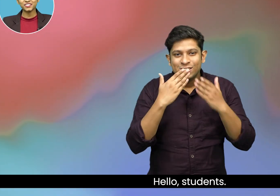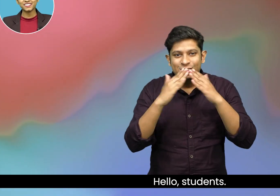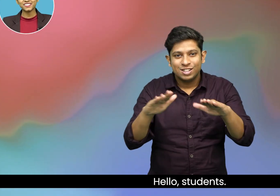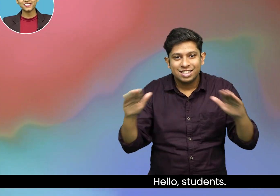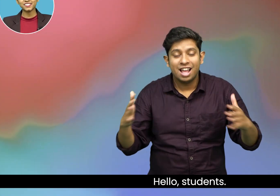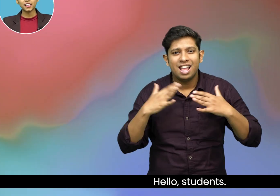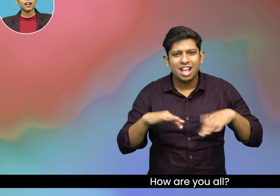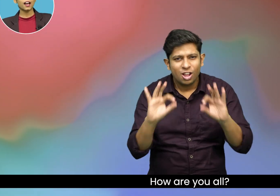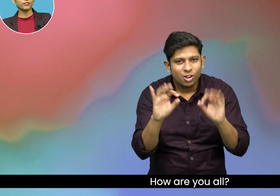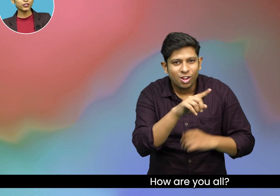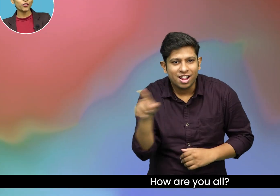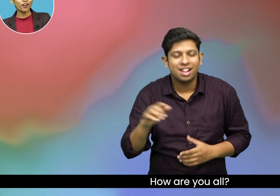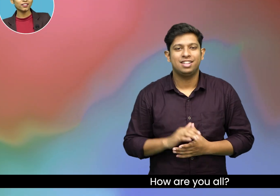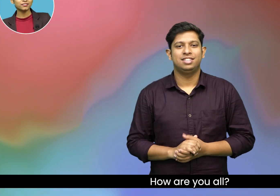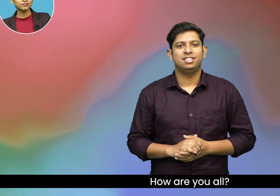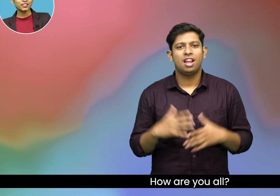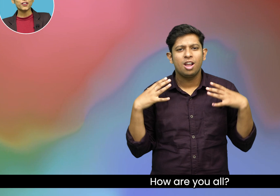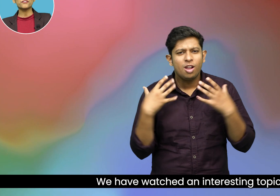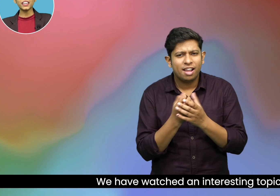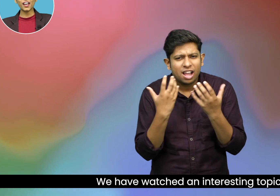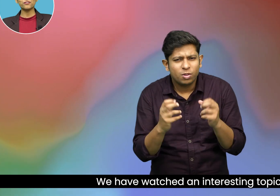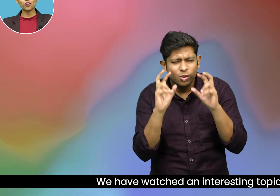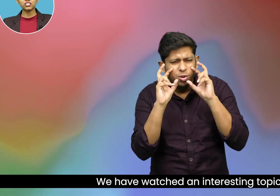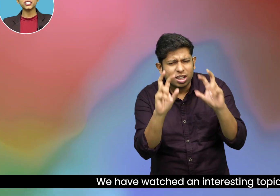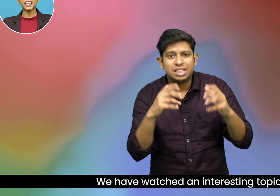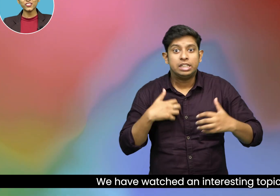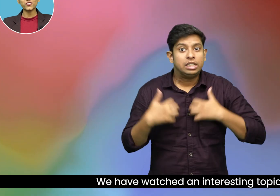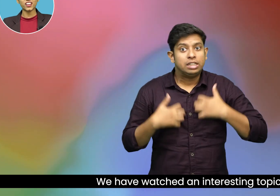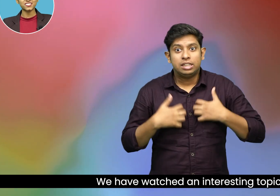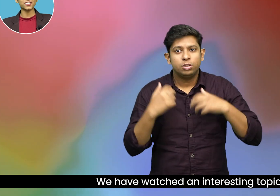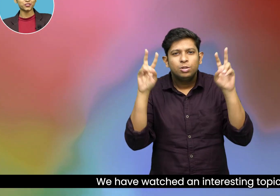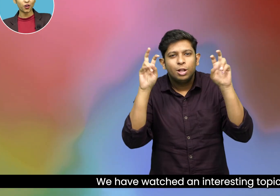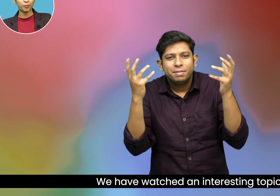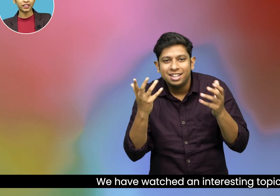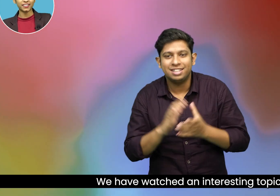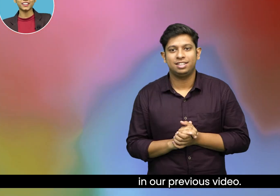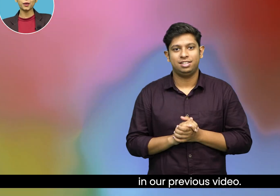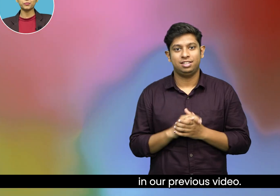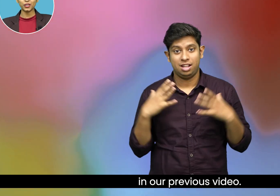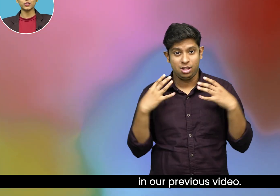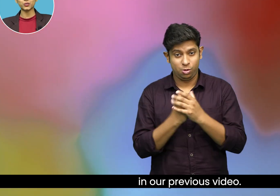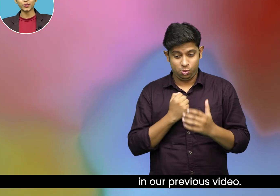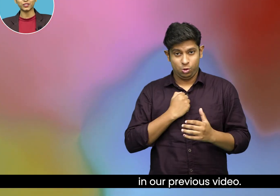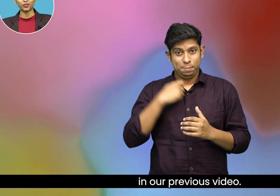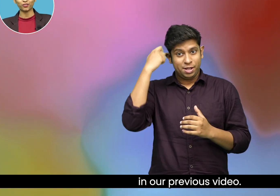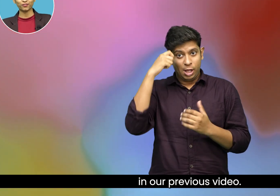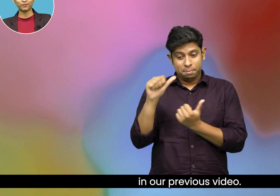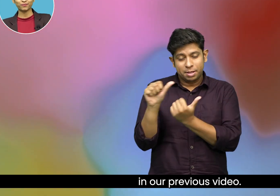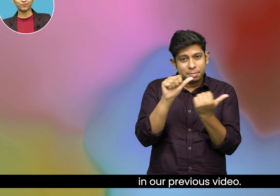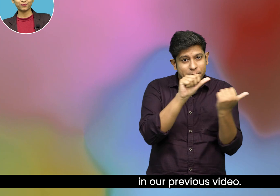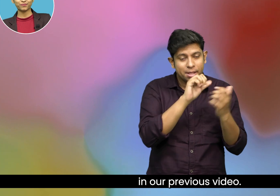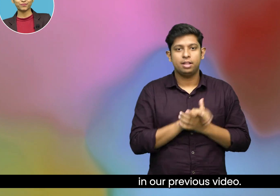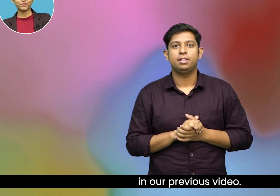Hello students, how are you all? We have watched an interesting topic in our previous video.